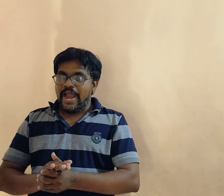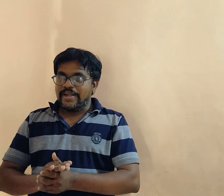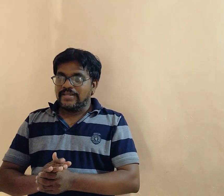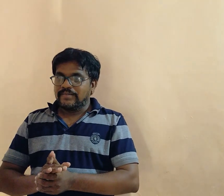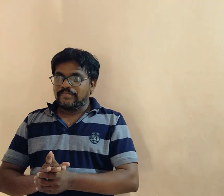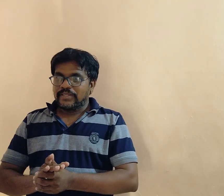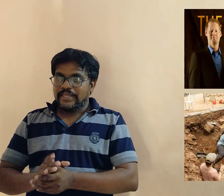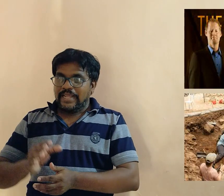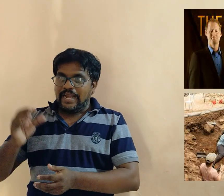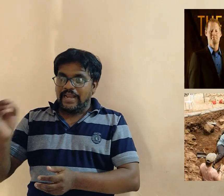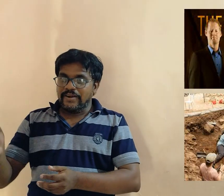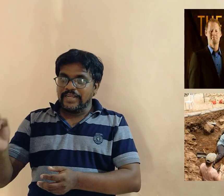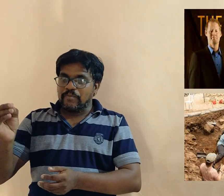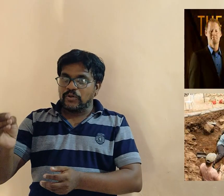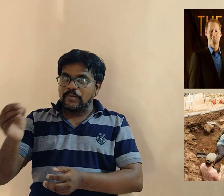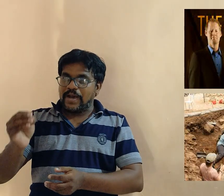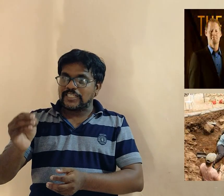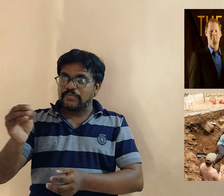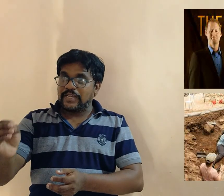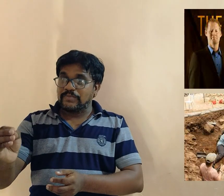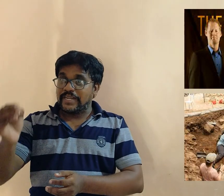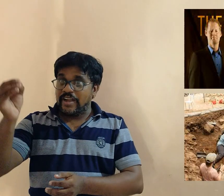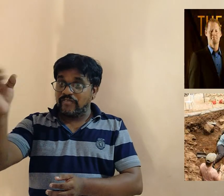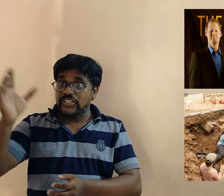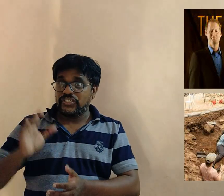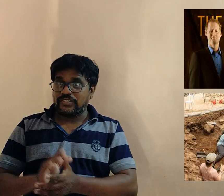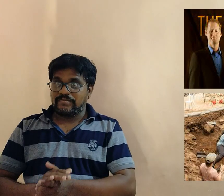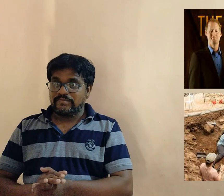And learning about the past becomes an adventure,